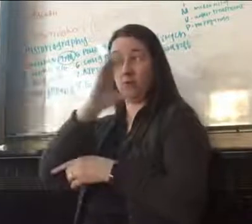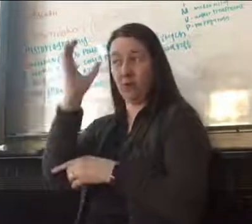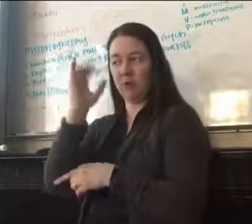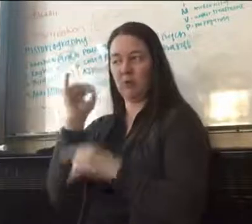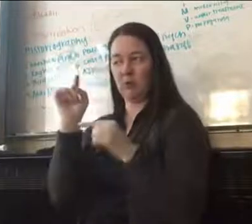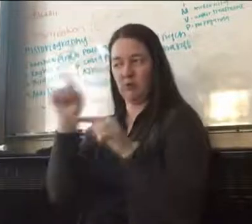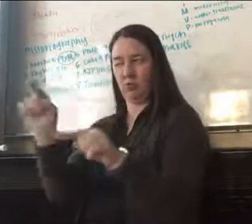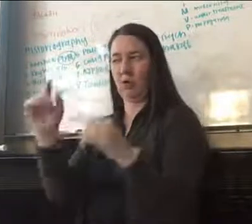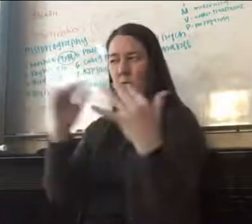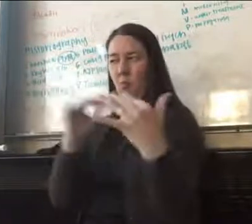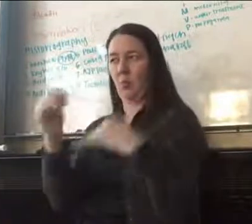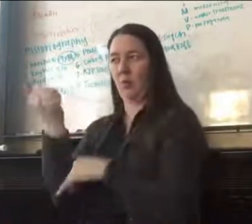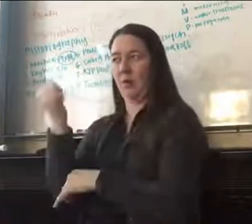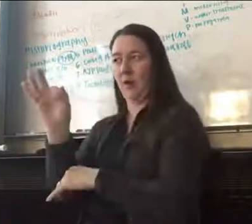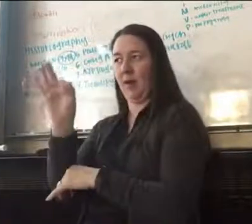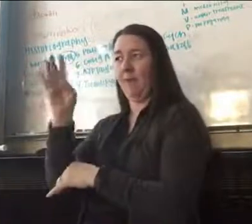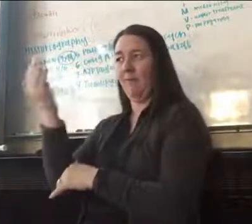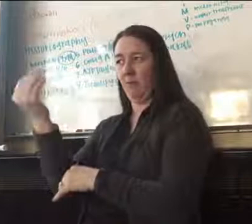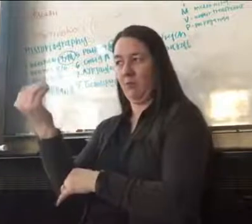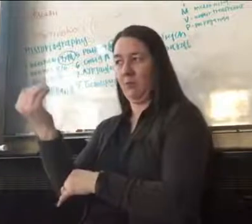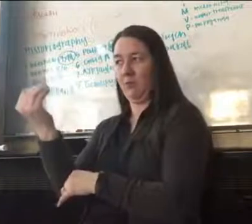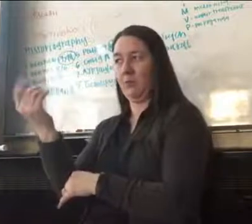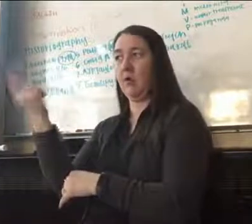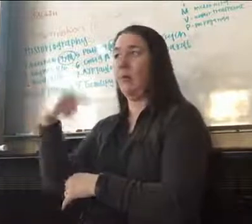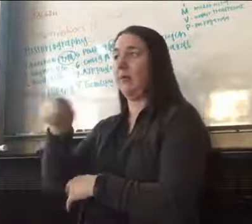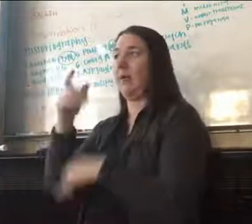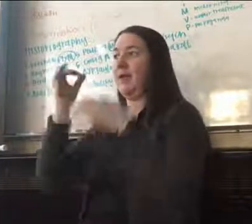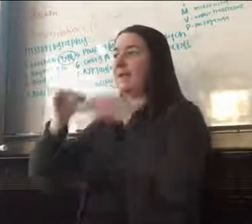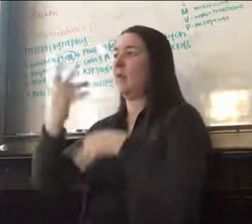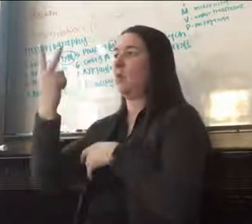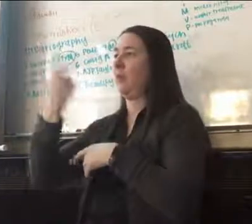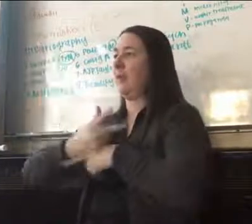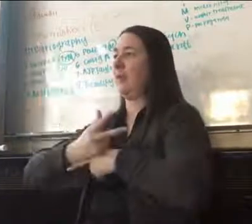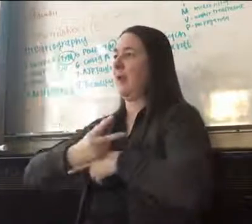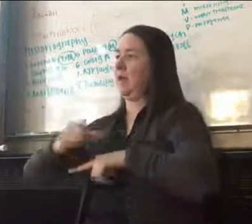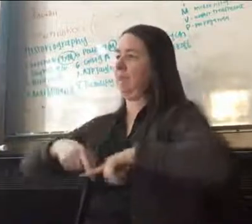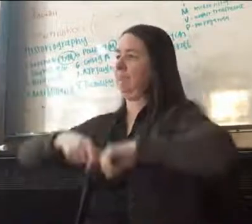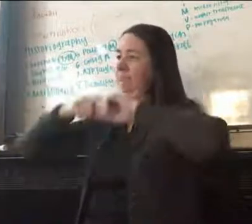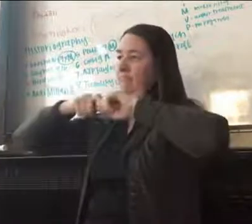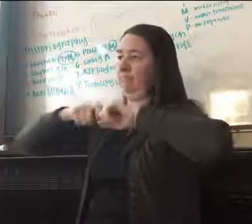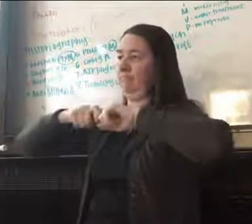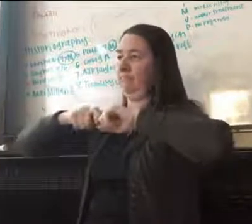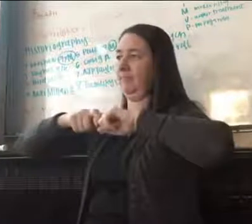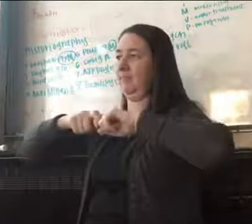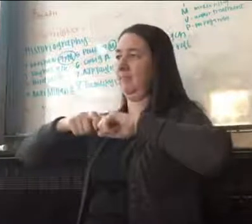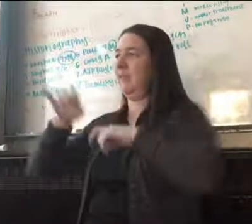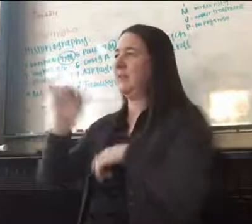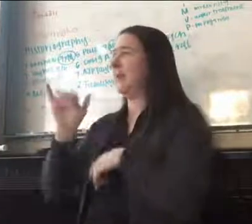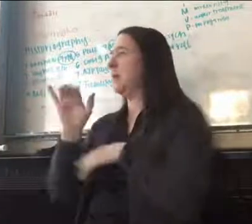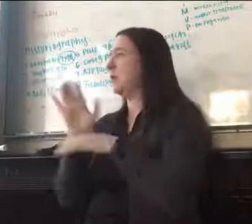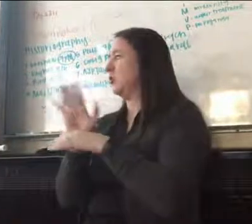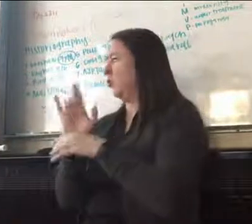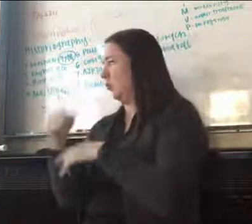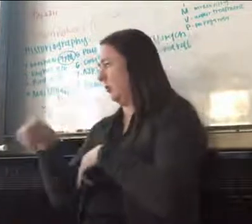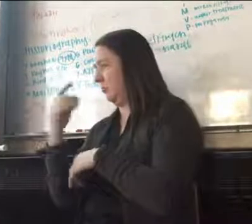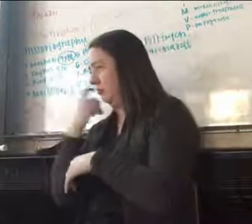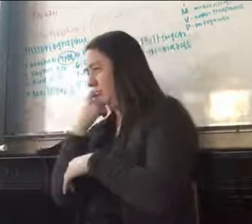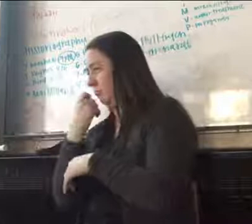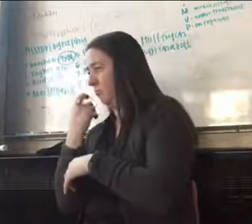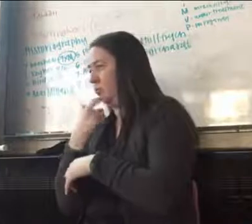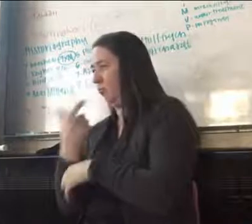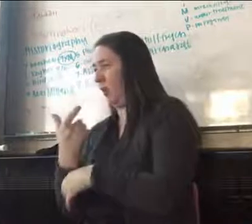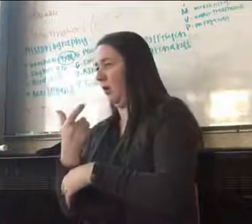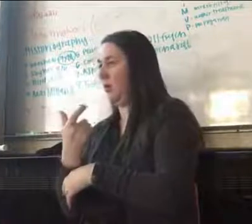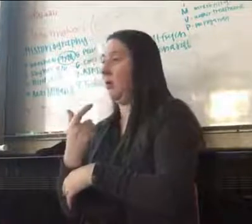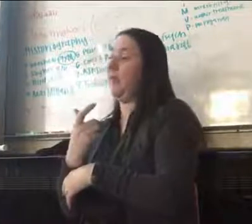of the war, 1914, they decided on a 3-day ceasefire. Just like in the show that you guys saw, they get together,